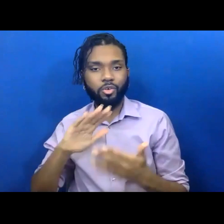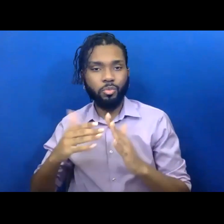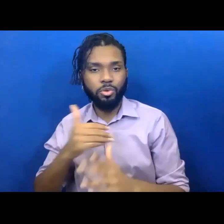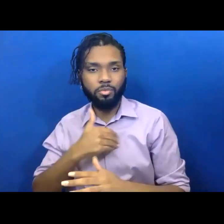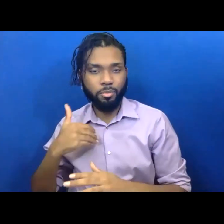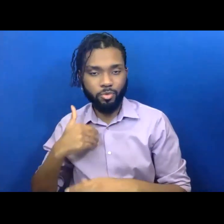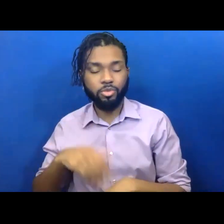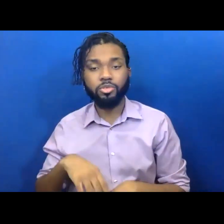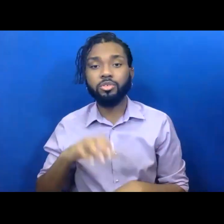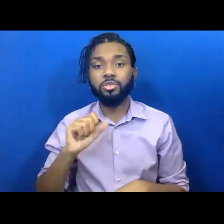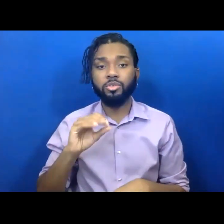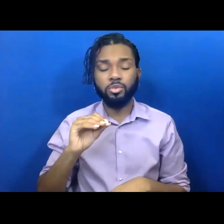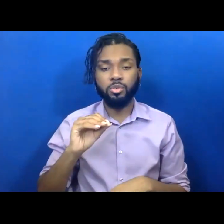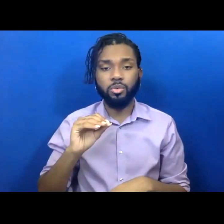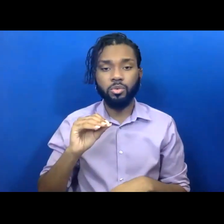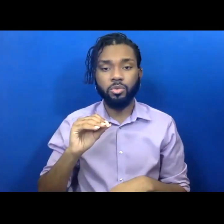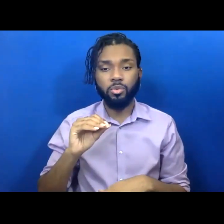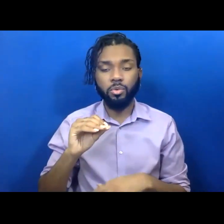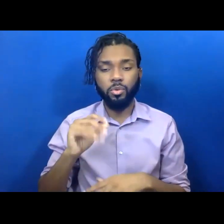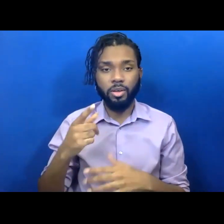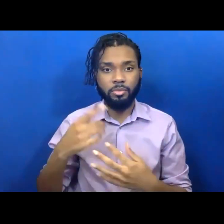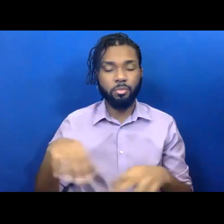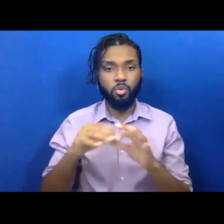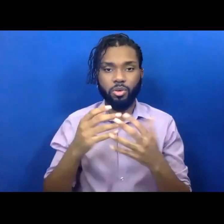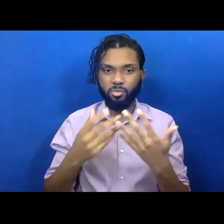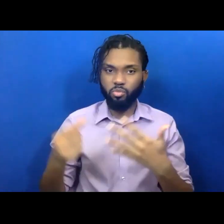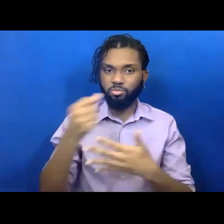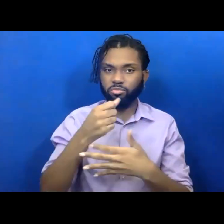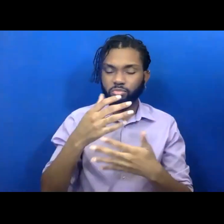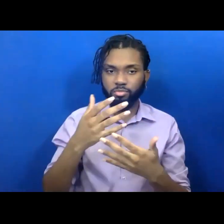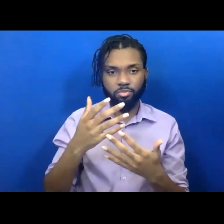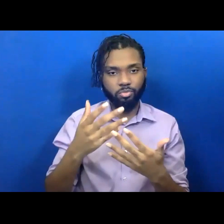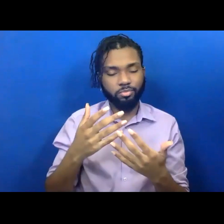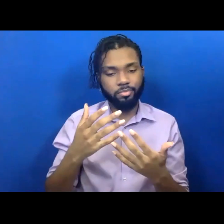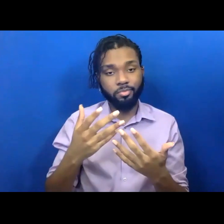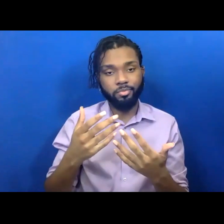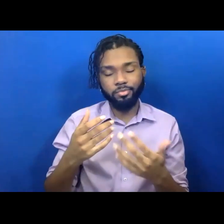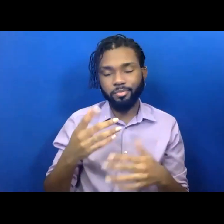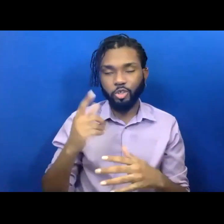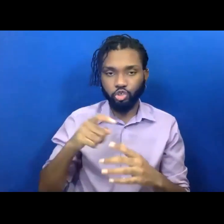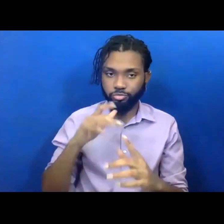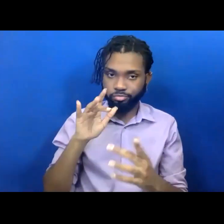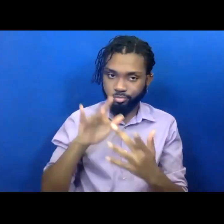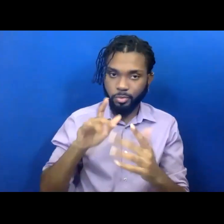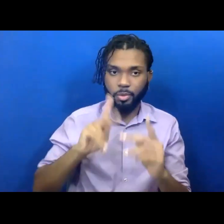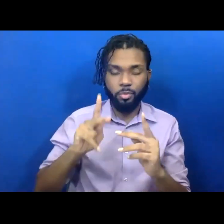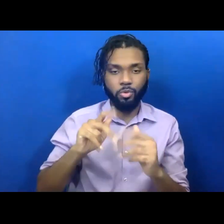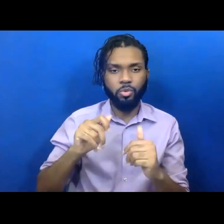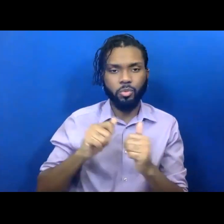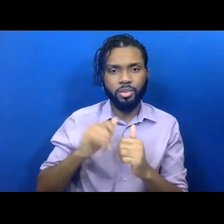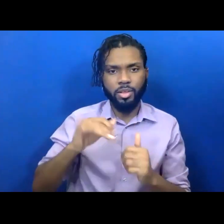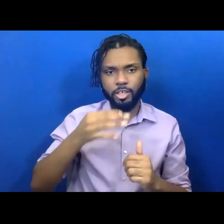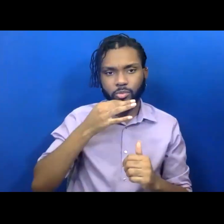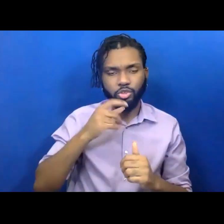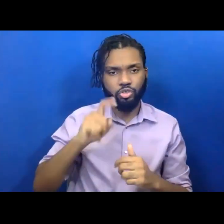thinking about that privileging of expertise, I think has to be part of this larger conversation. So I don't know if anyone wanted to comment on that